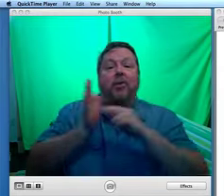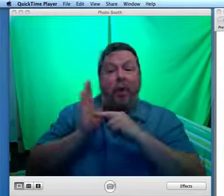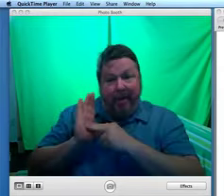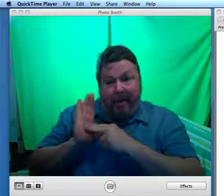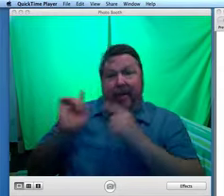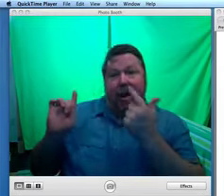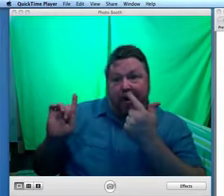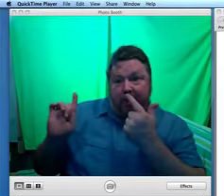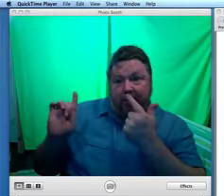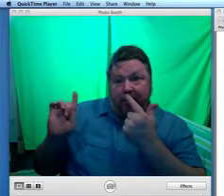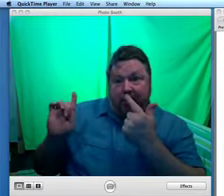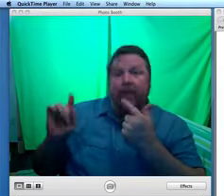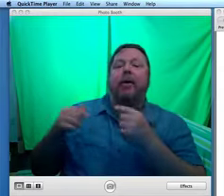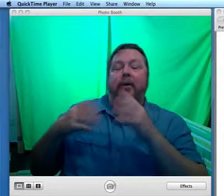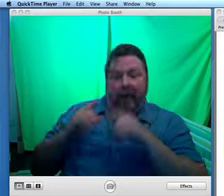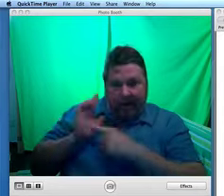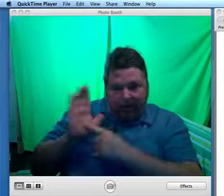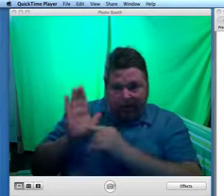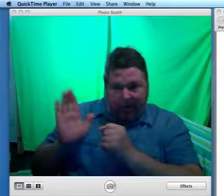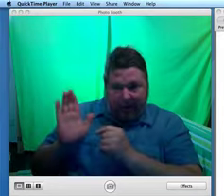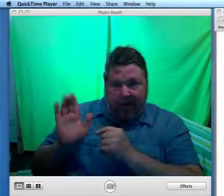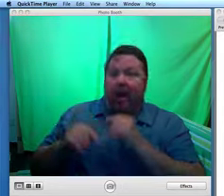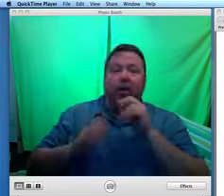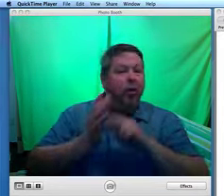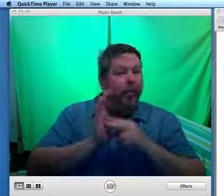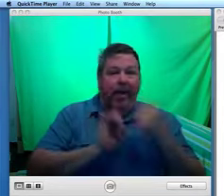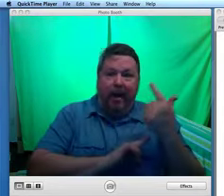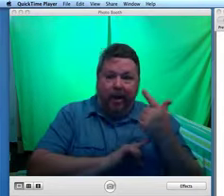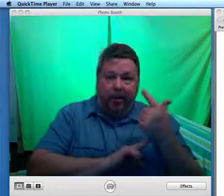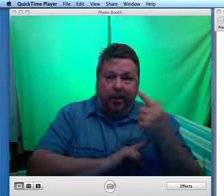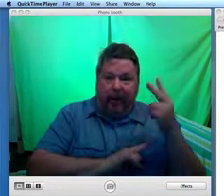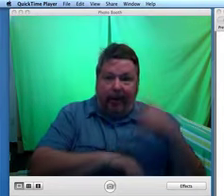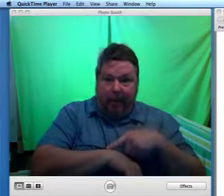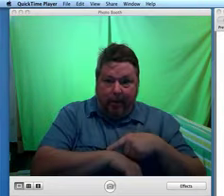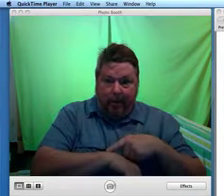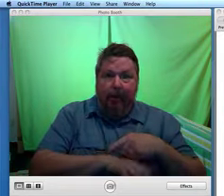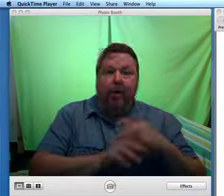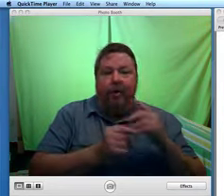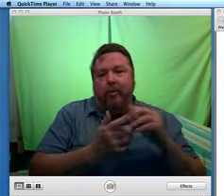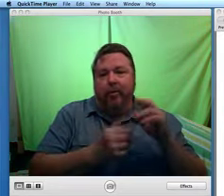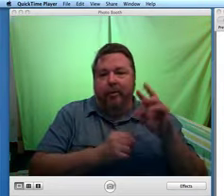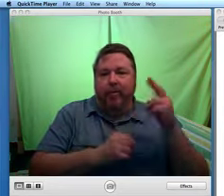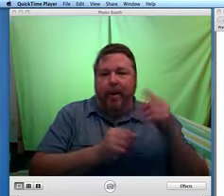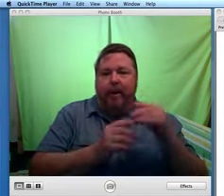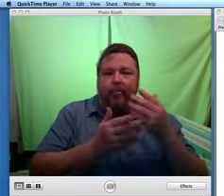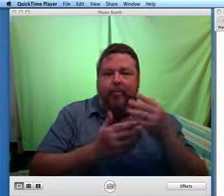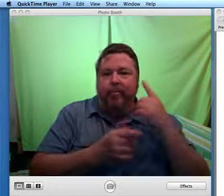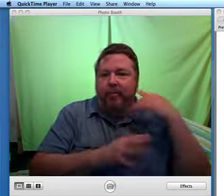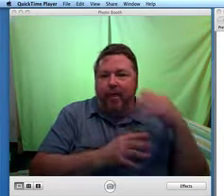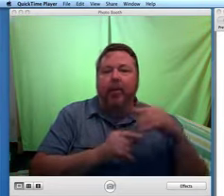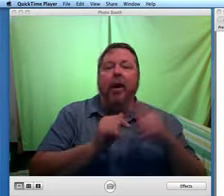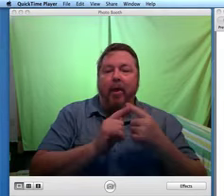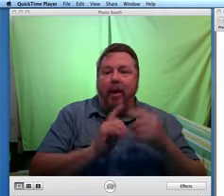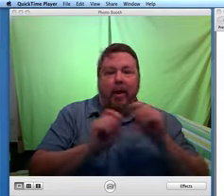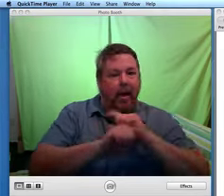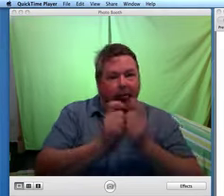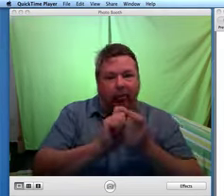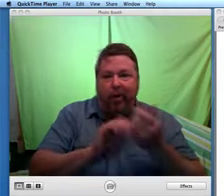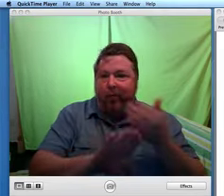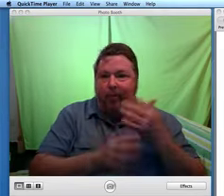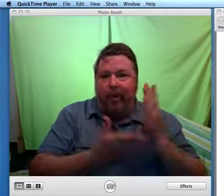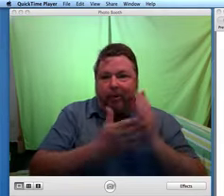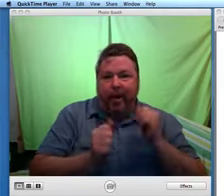So I mean the L, then I show the L. I don't mean the L a second time, or the second sound, then I have